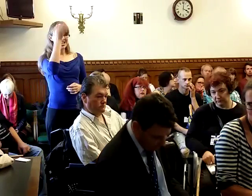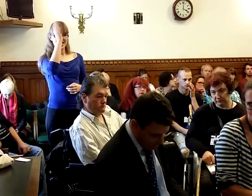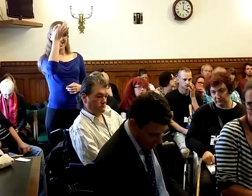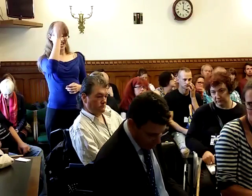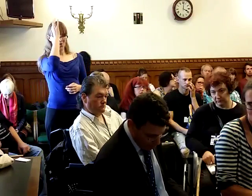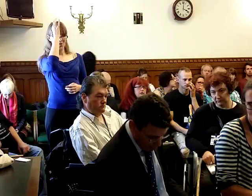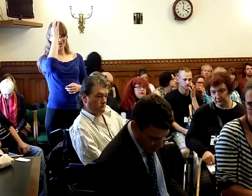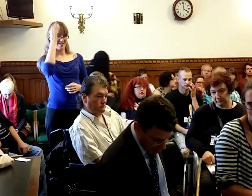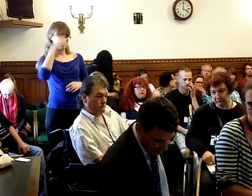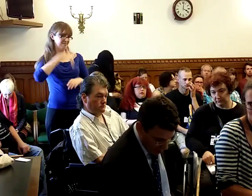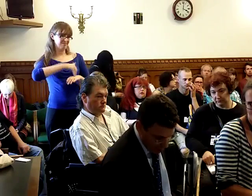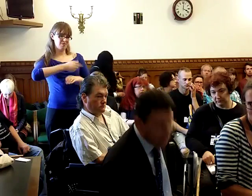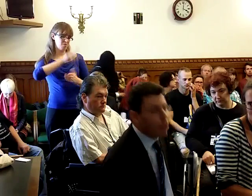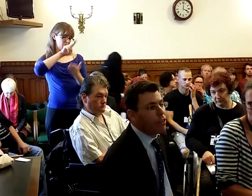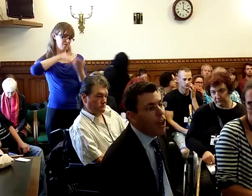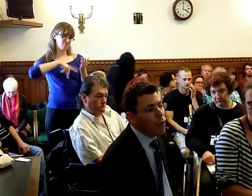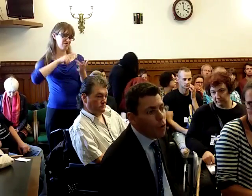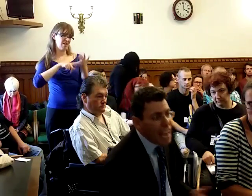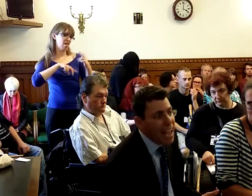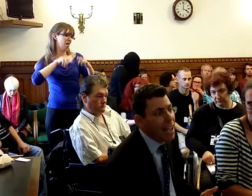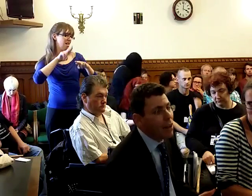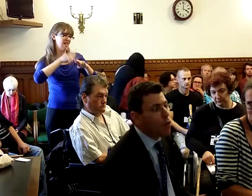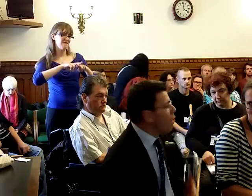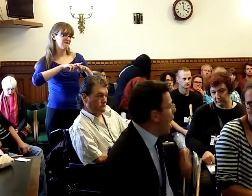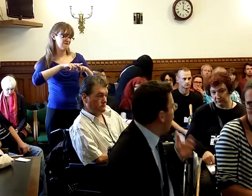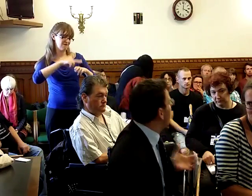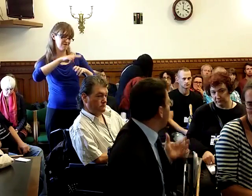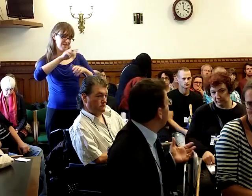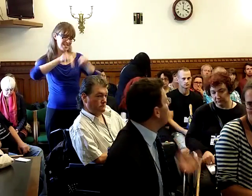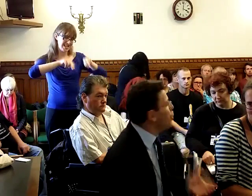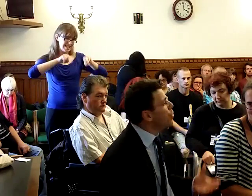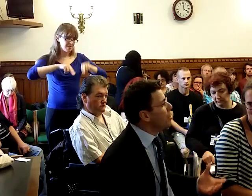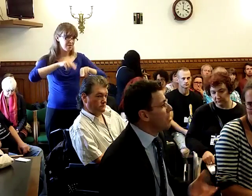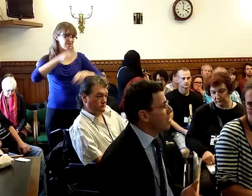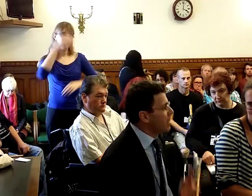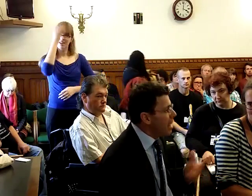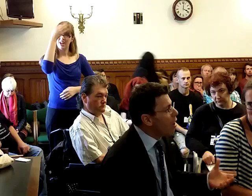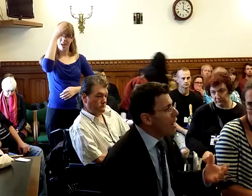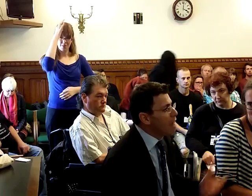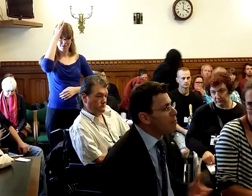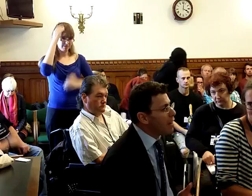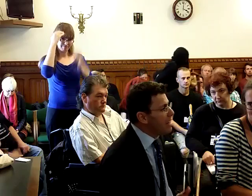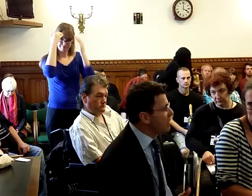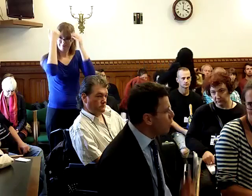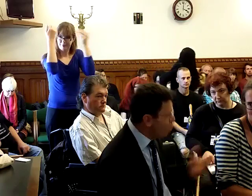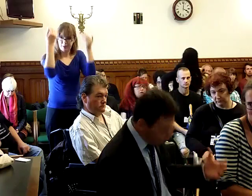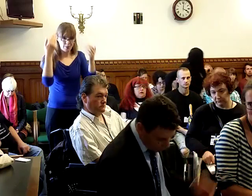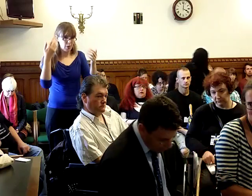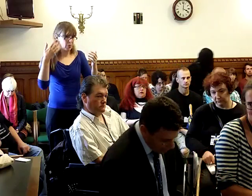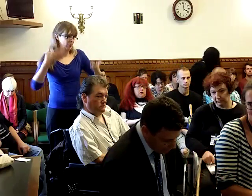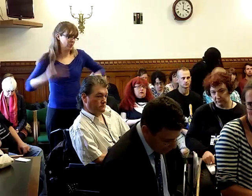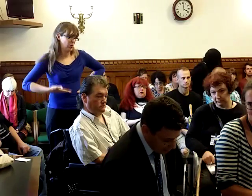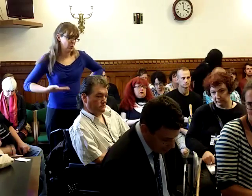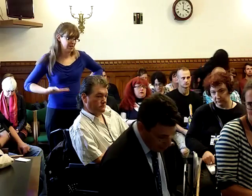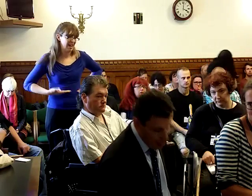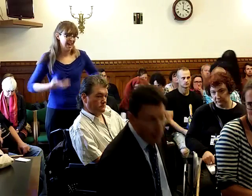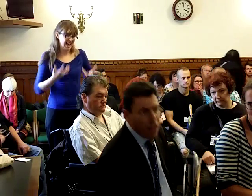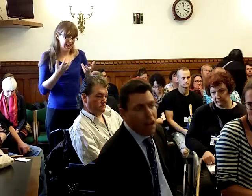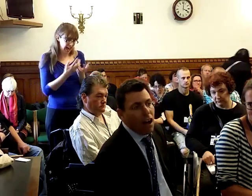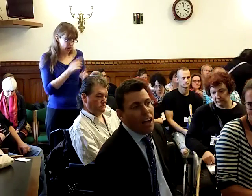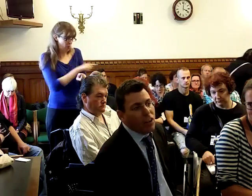read ILF assessments, they don't know or care how people used their ILF monies, what good they